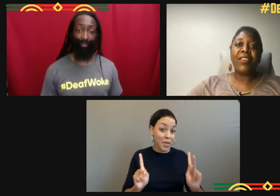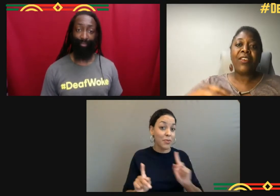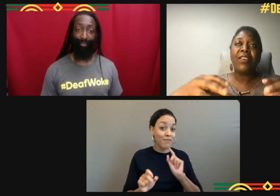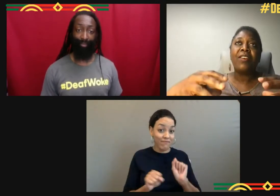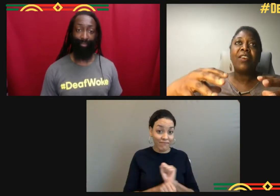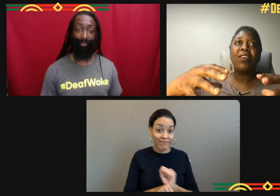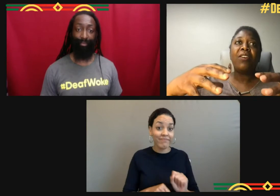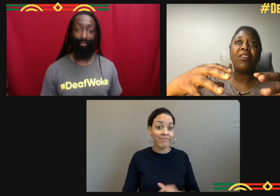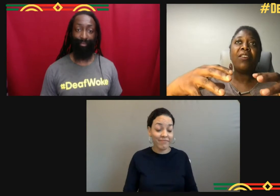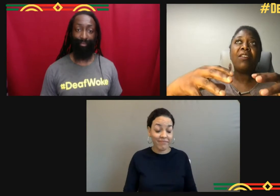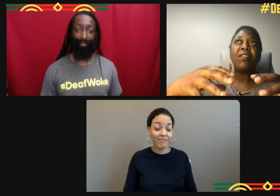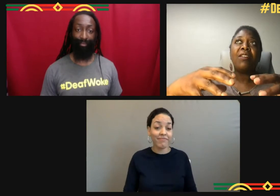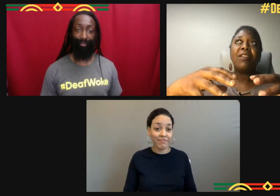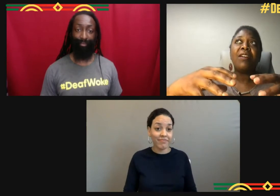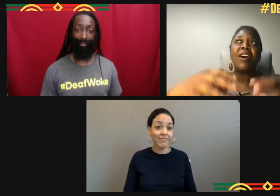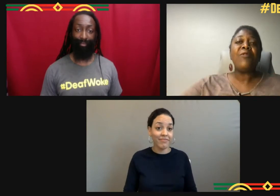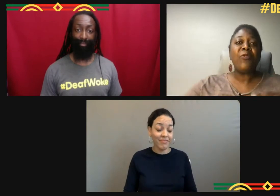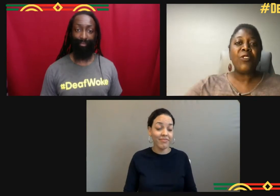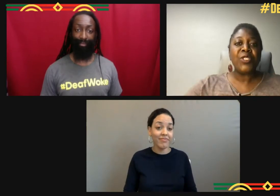And